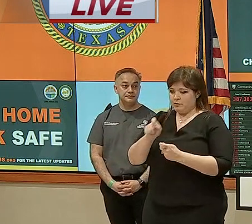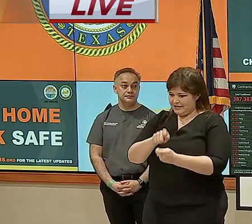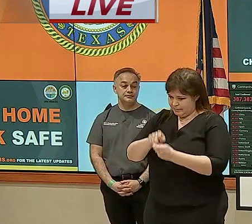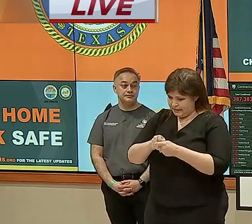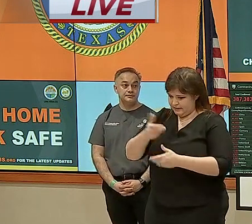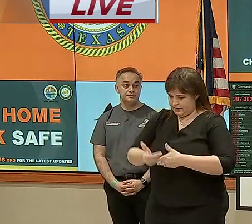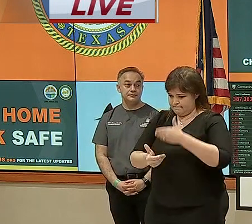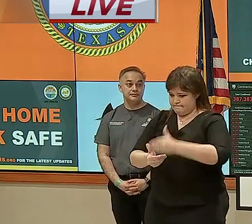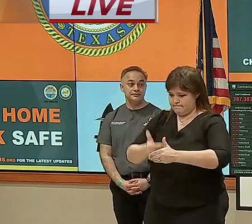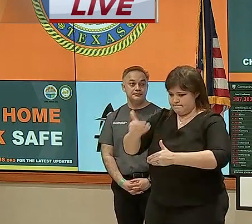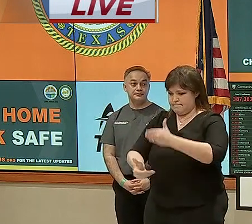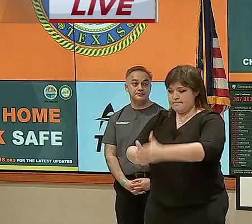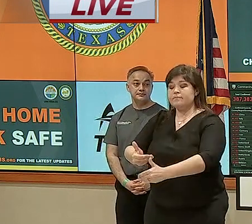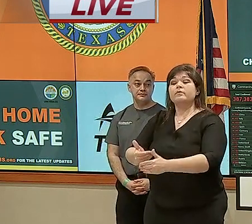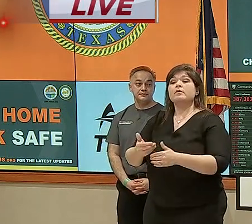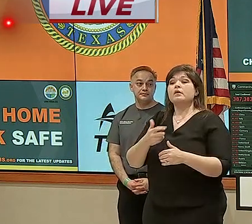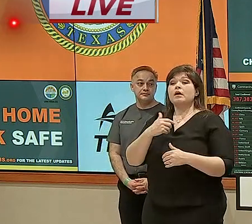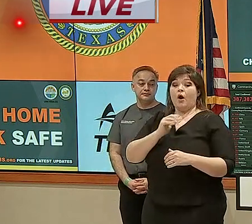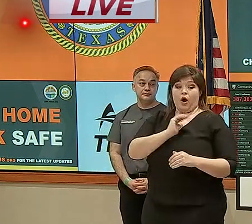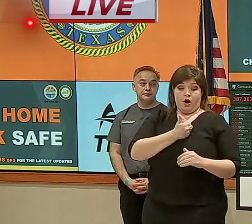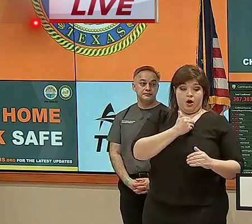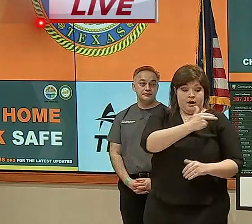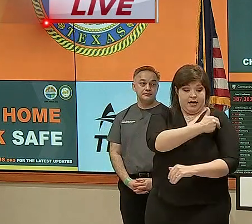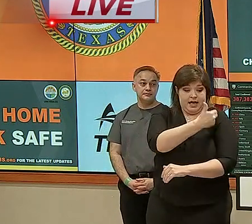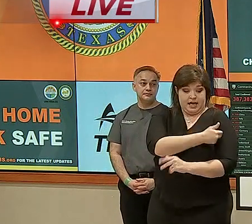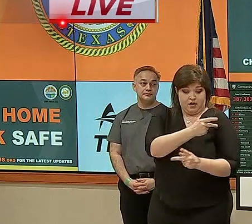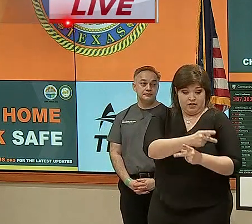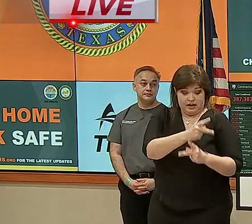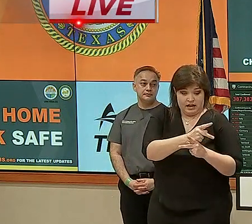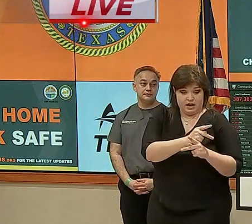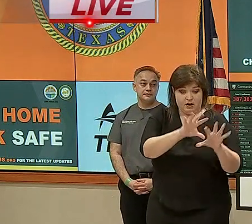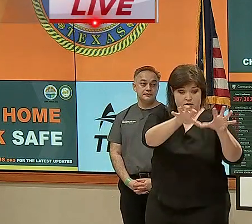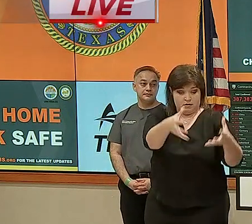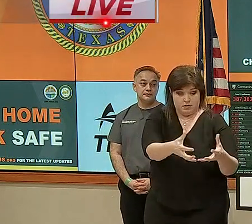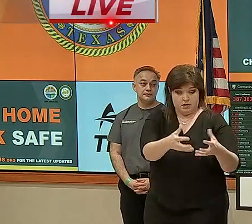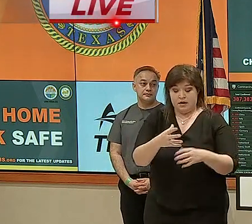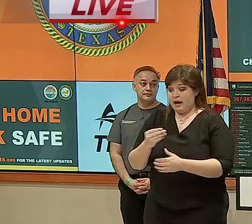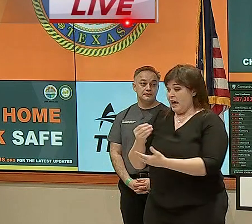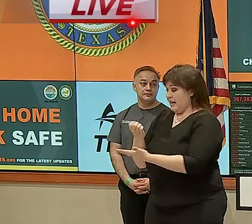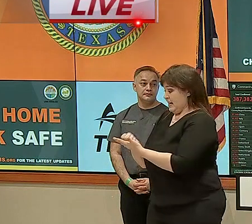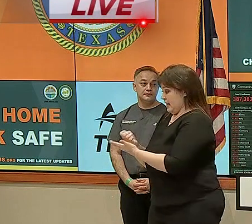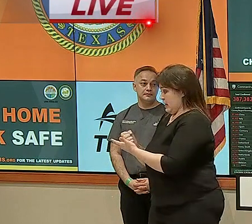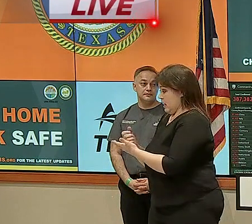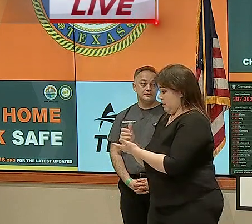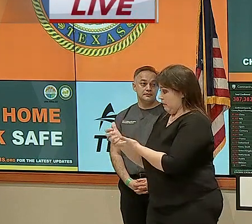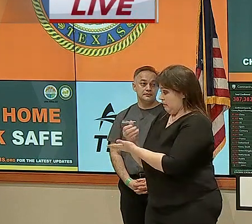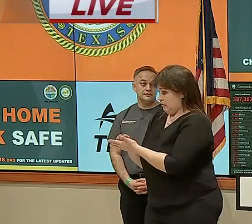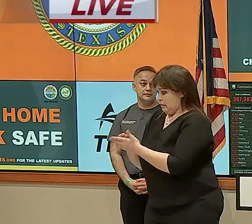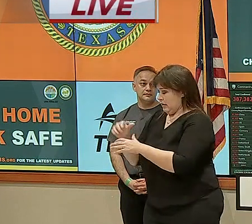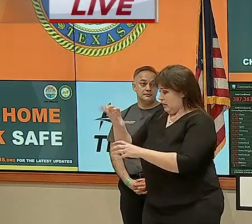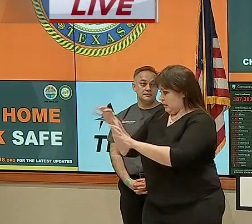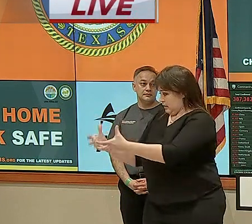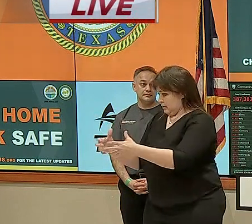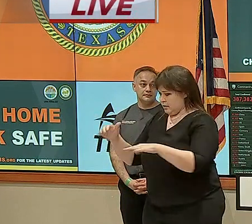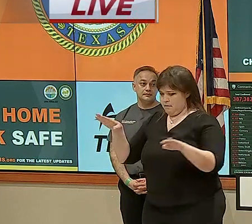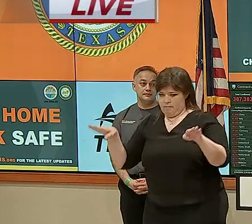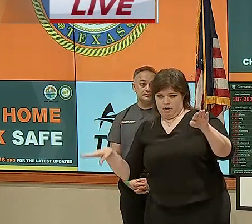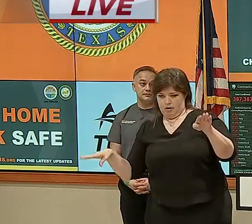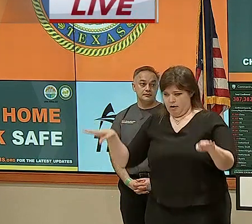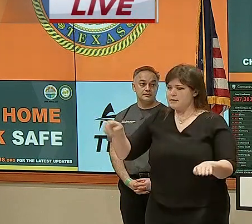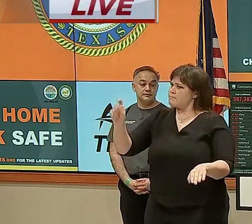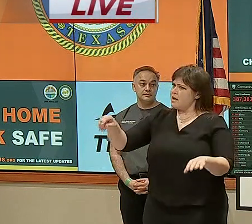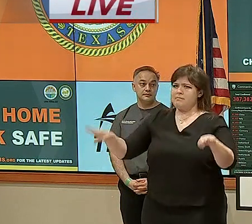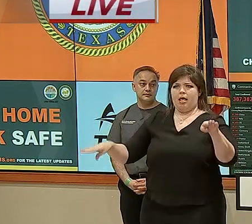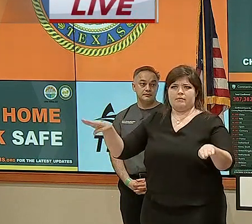way, that we balance our healthcare interests with our economic interests, and you try to strike a very delicate balance.